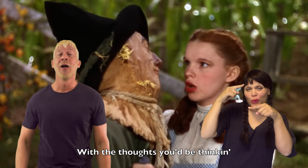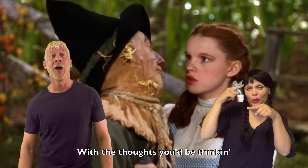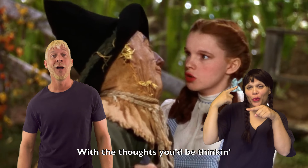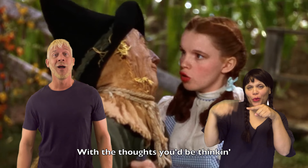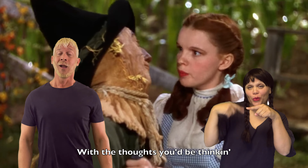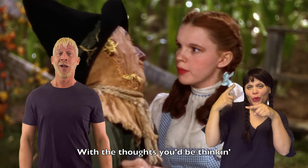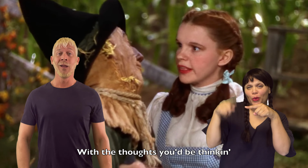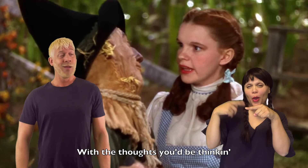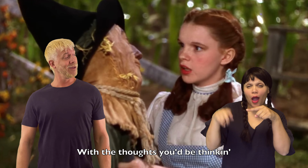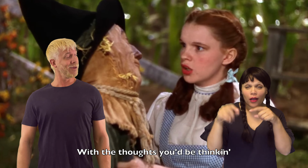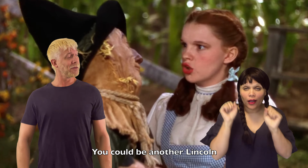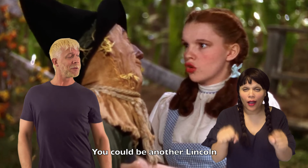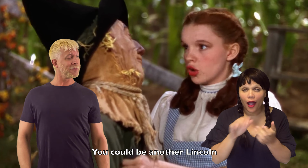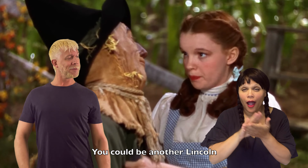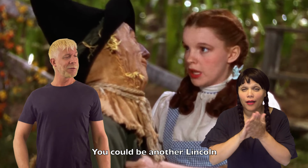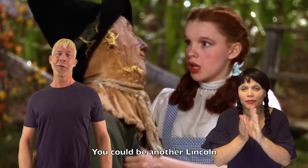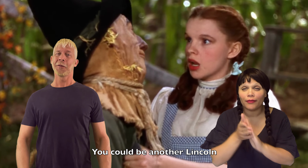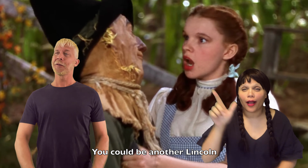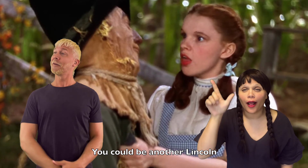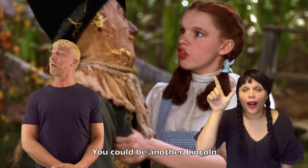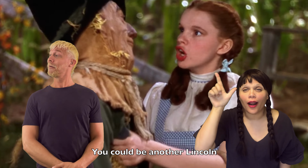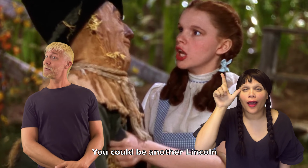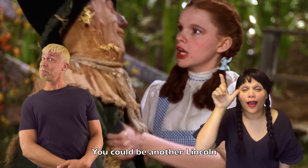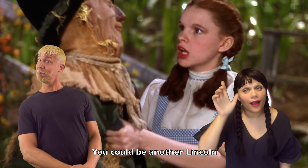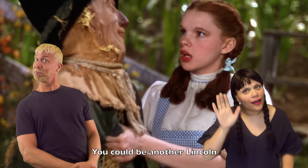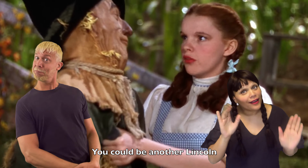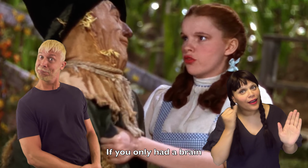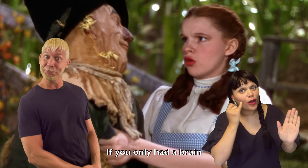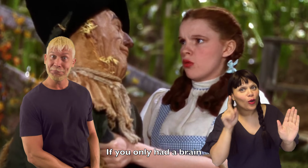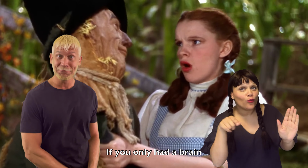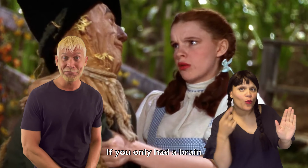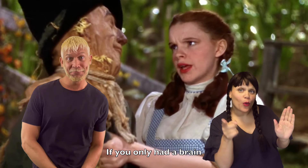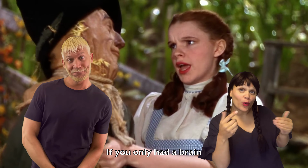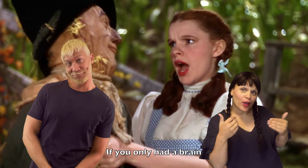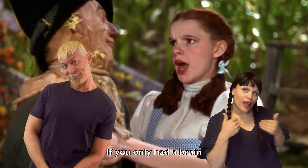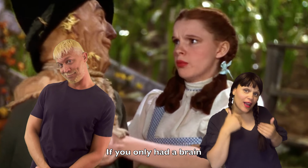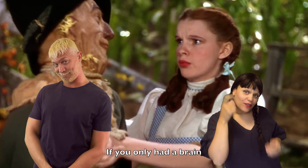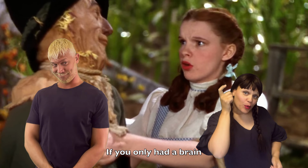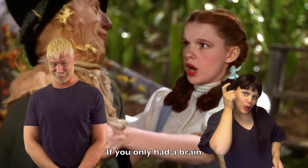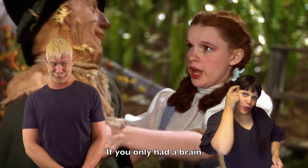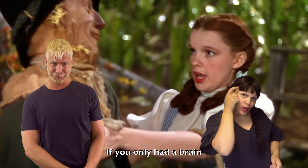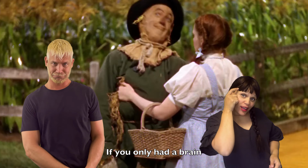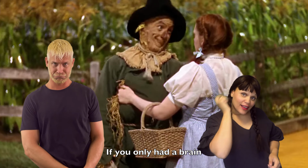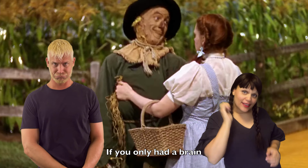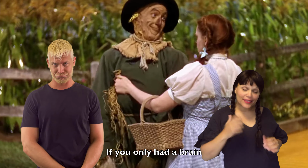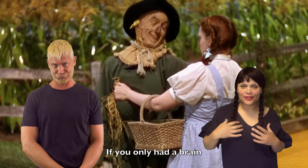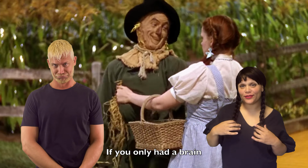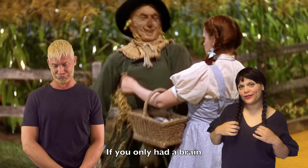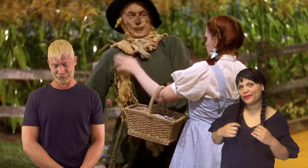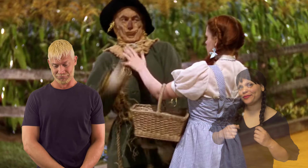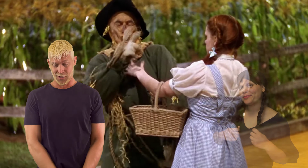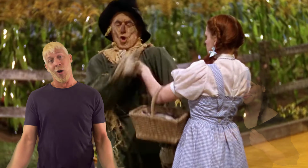With the thoughts you'd be thinking, you could be another Lincoln if you only had a brain.